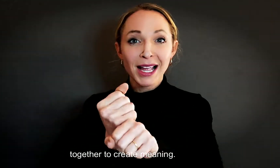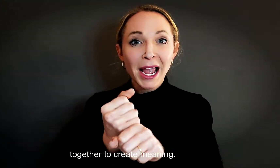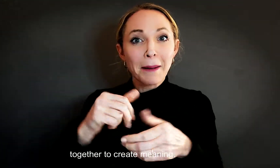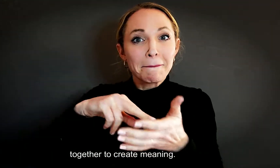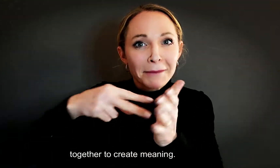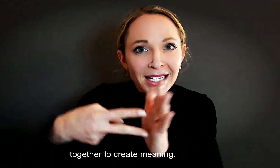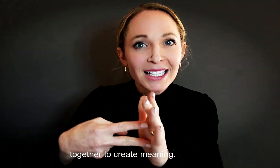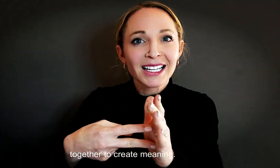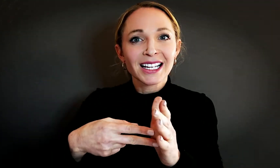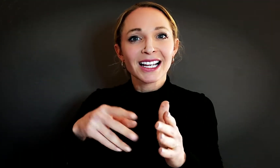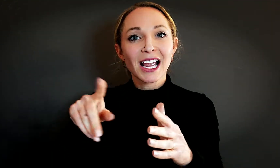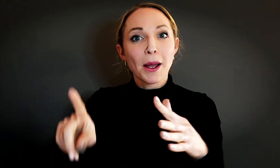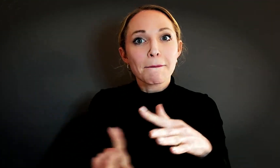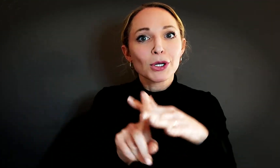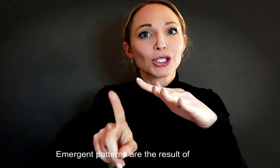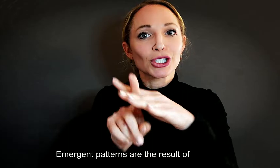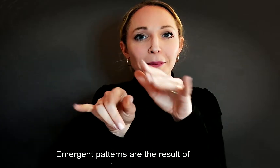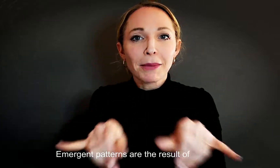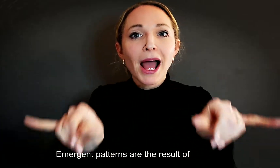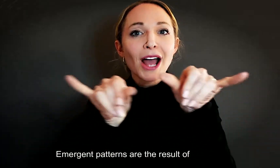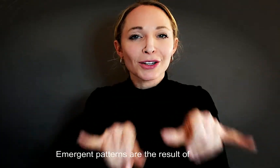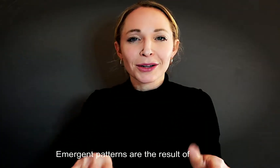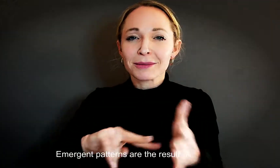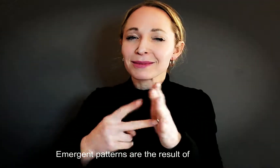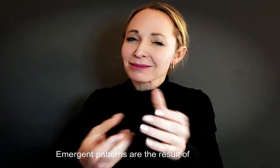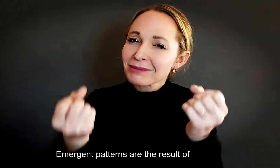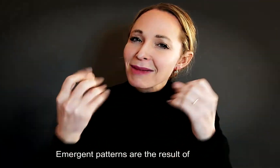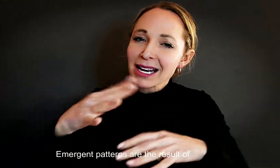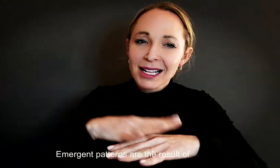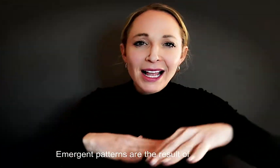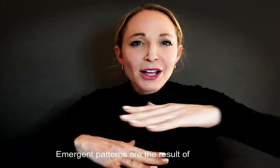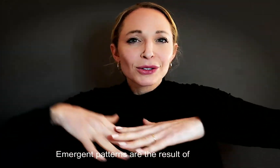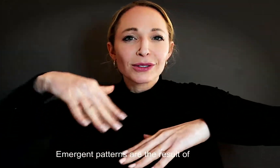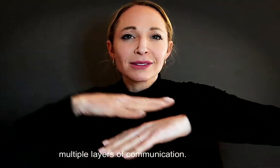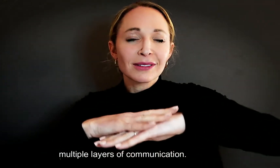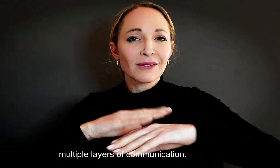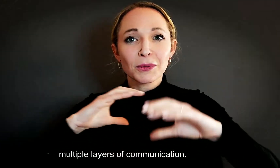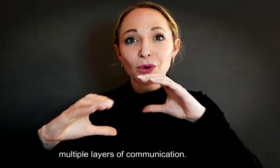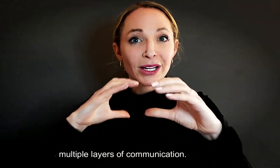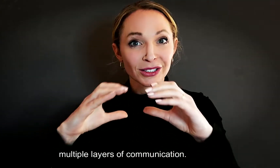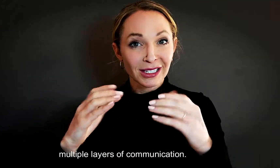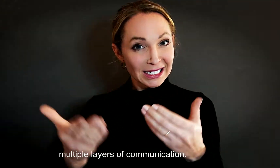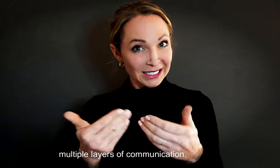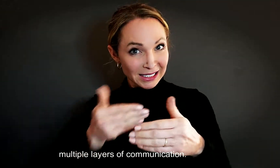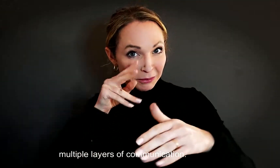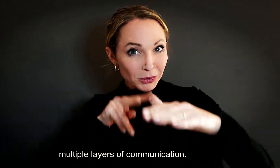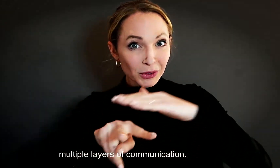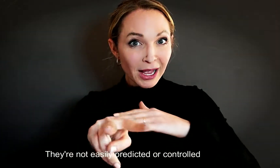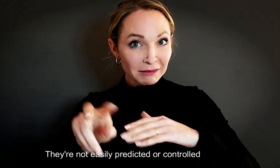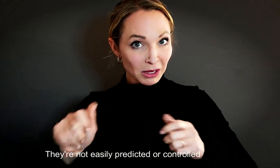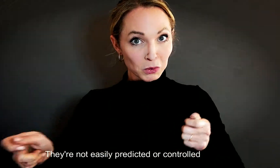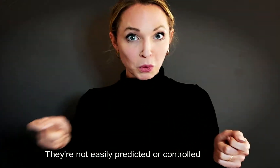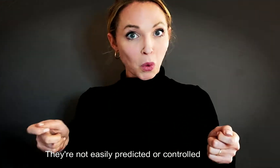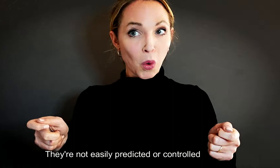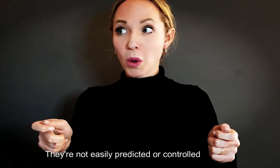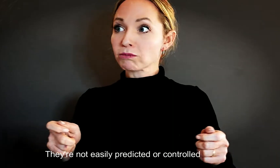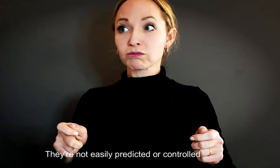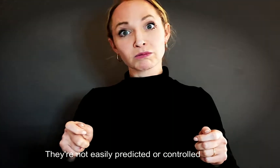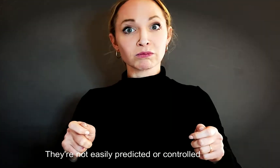create meaning. Emergent patterns are the result of multiple layers of communication. They're not easily predicted